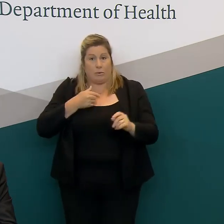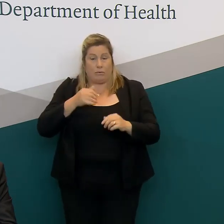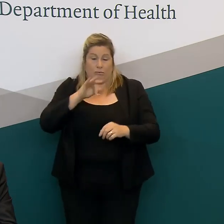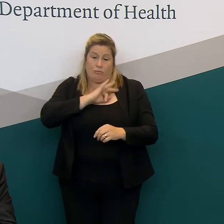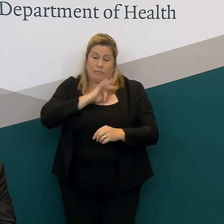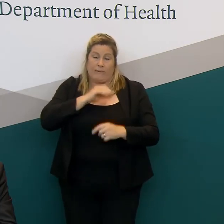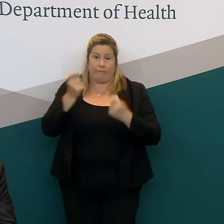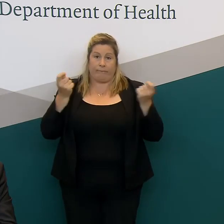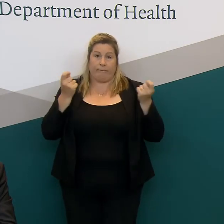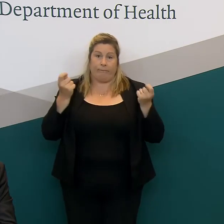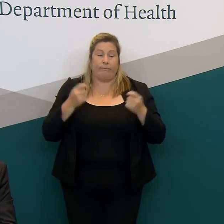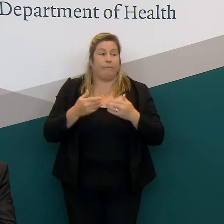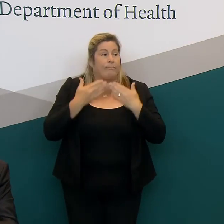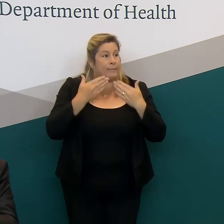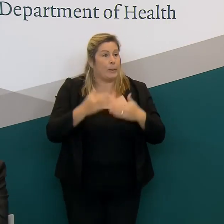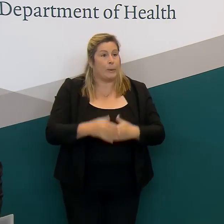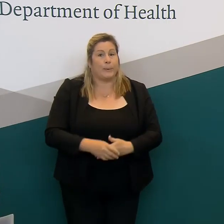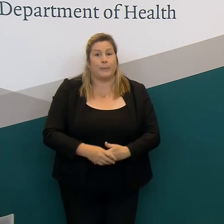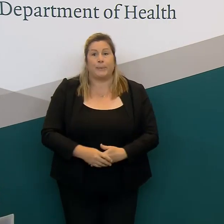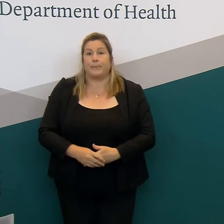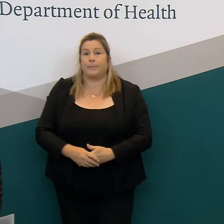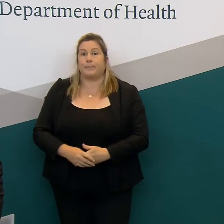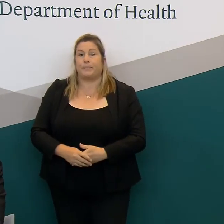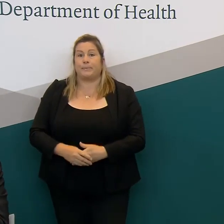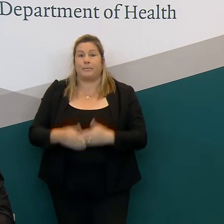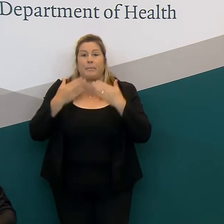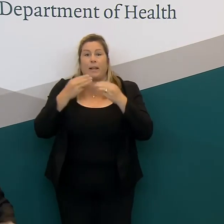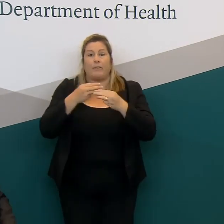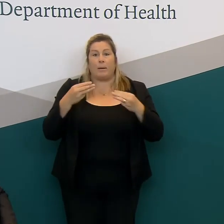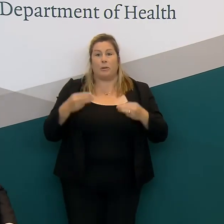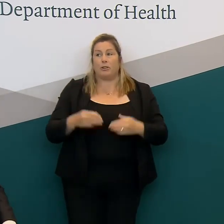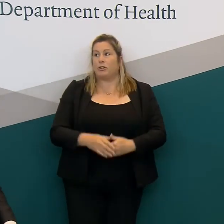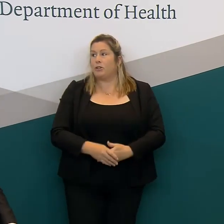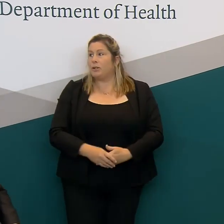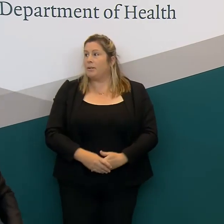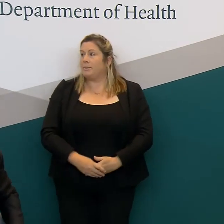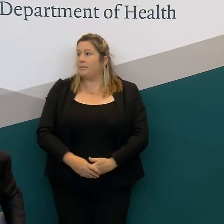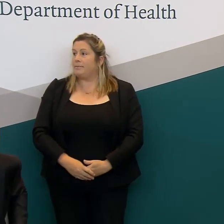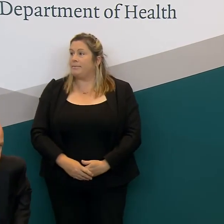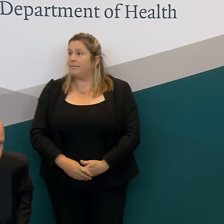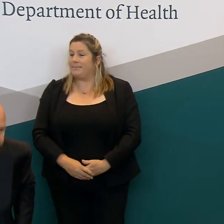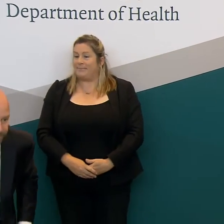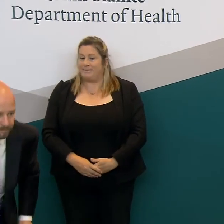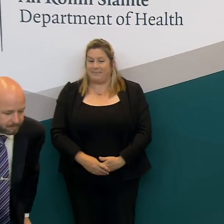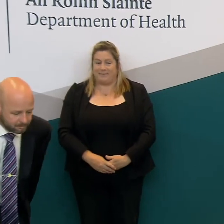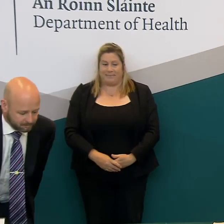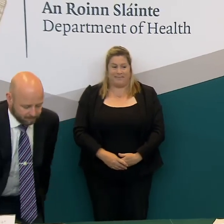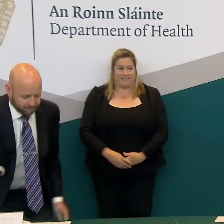Okay, thanks, Shane. Thank you very much.